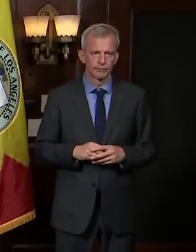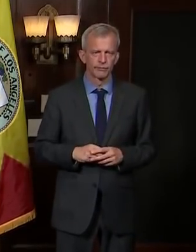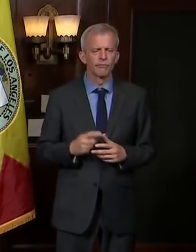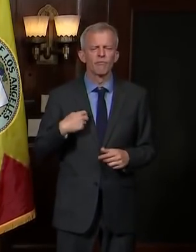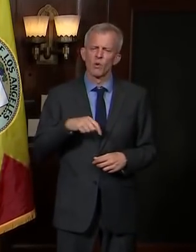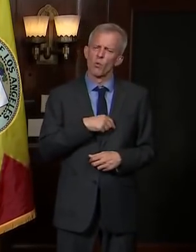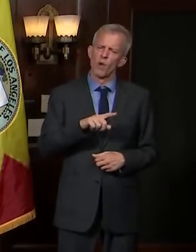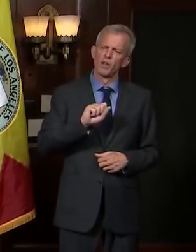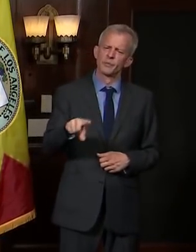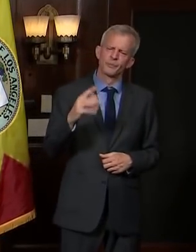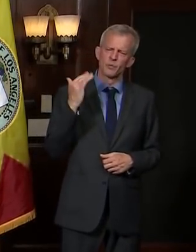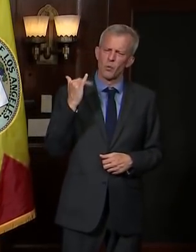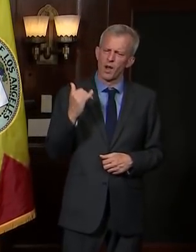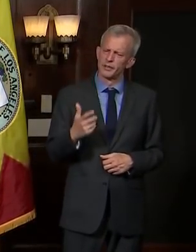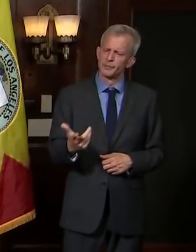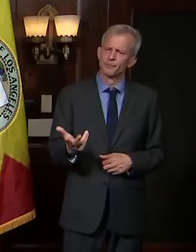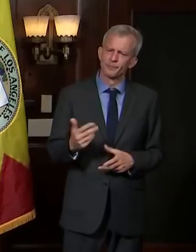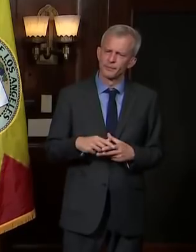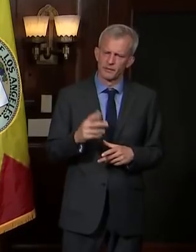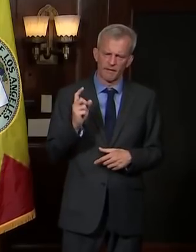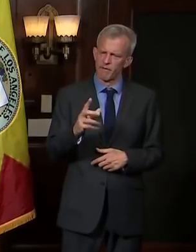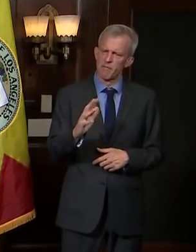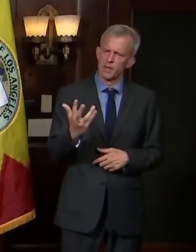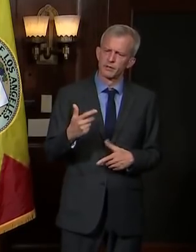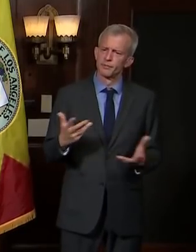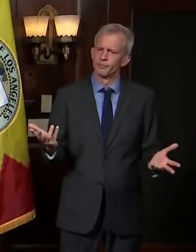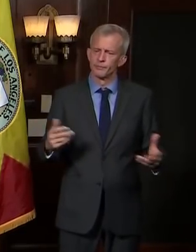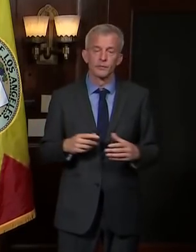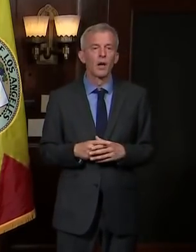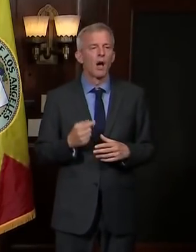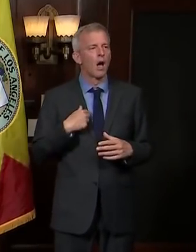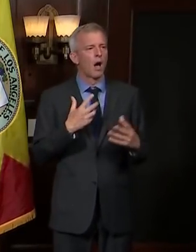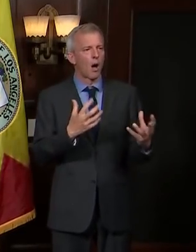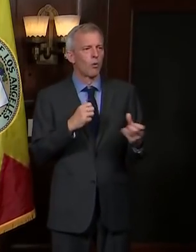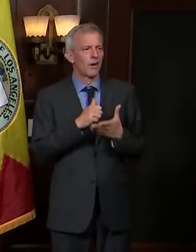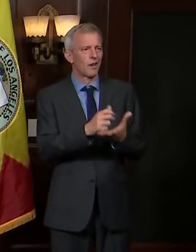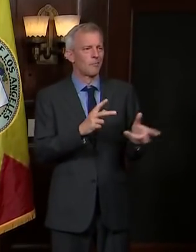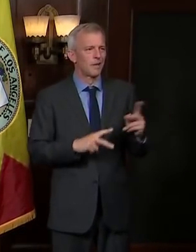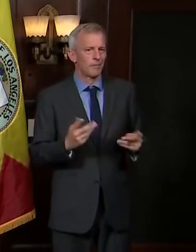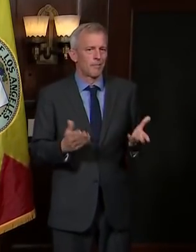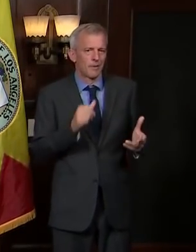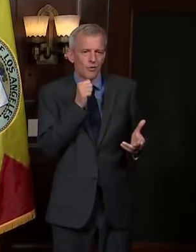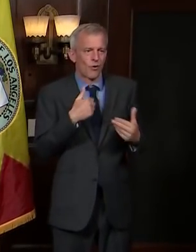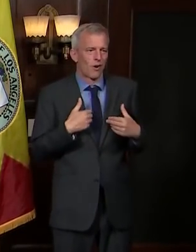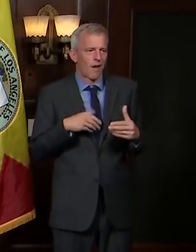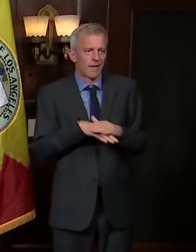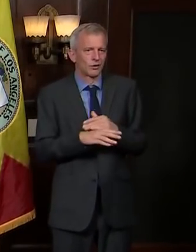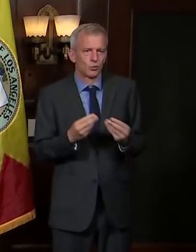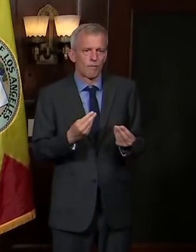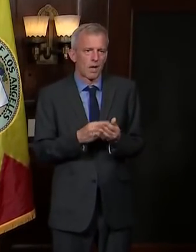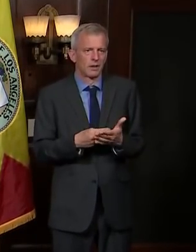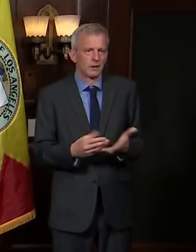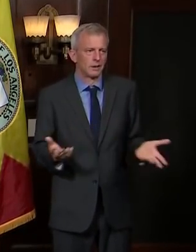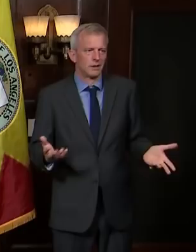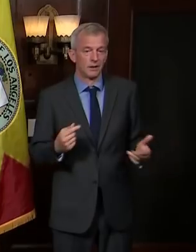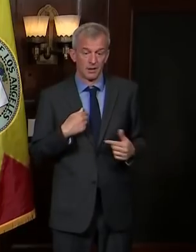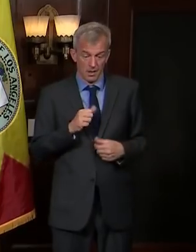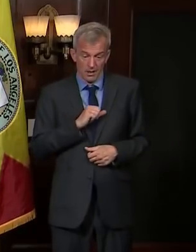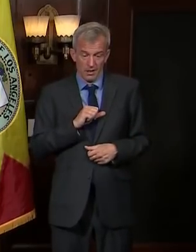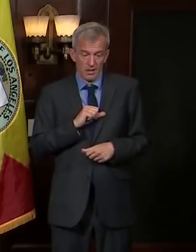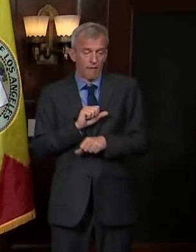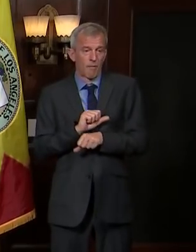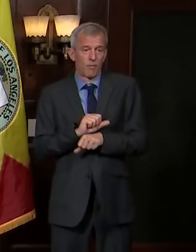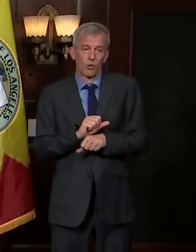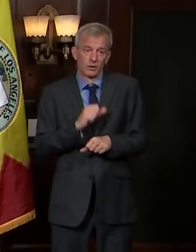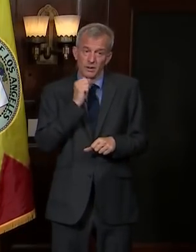when we asked him why he donated, he said, "I wanted to help people that might not have access to funding. I'm self-employed. It's